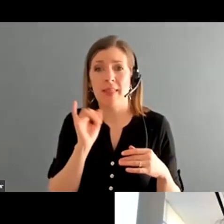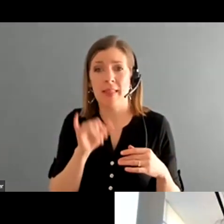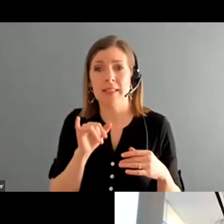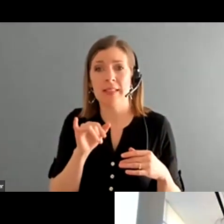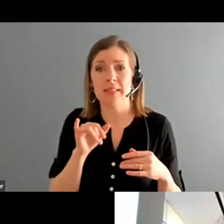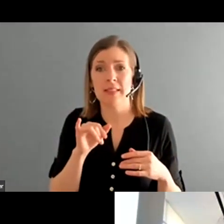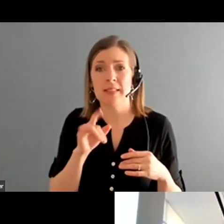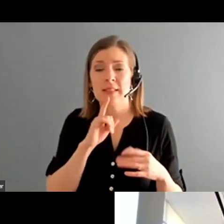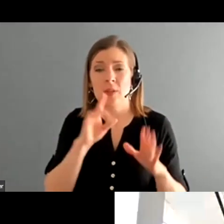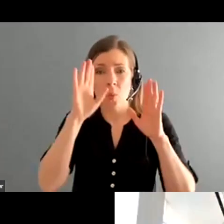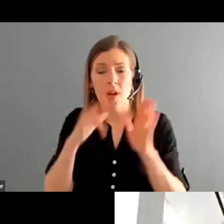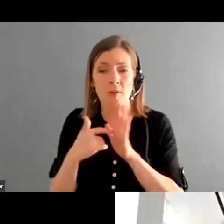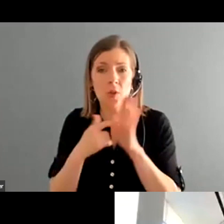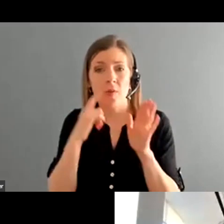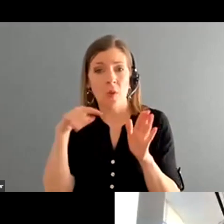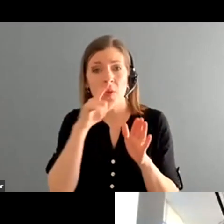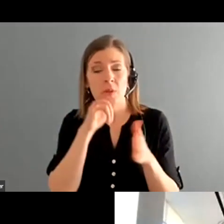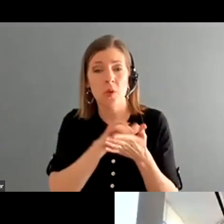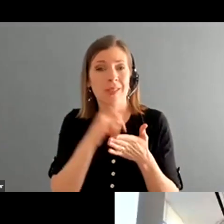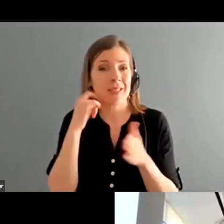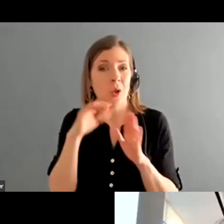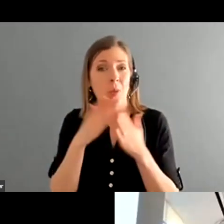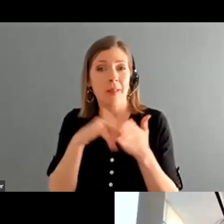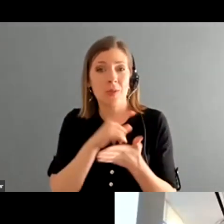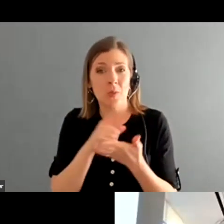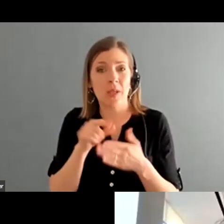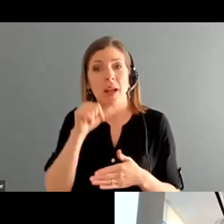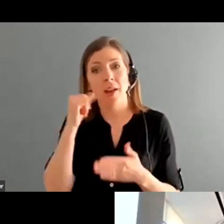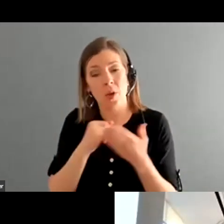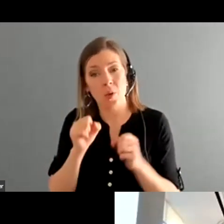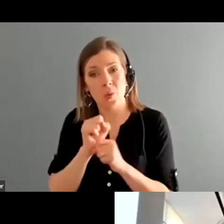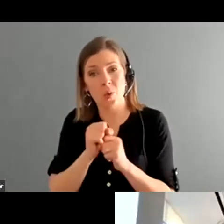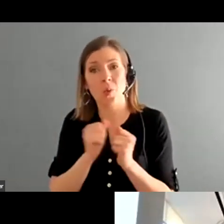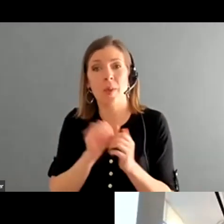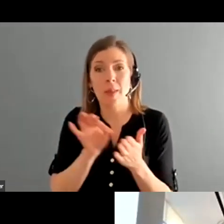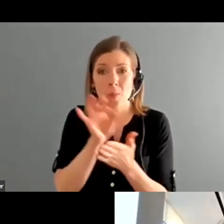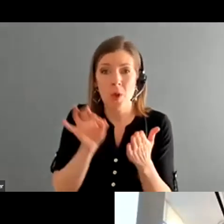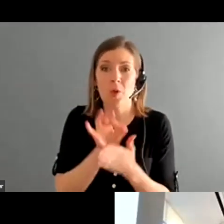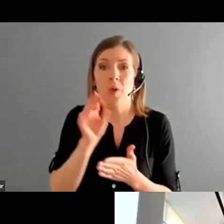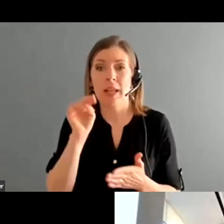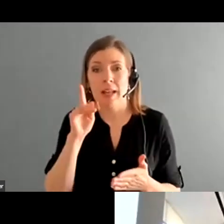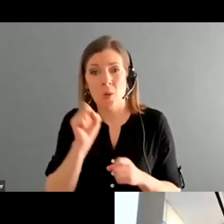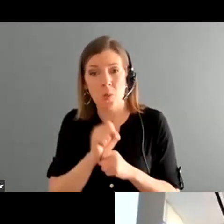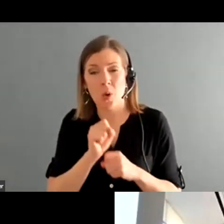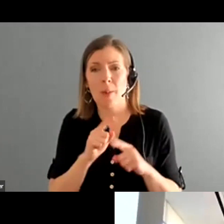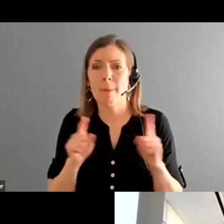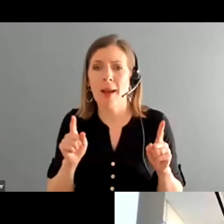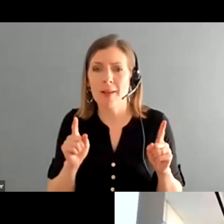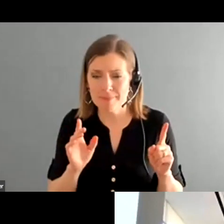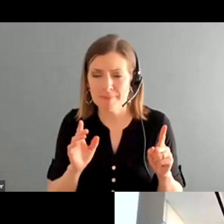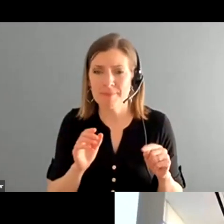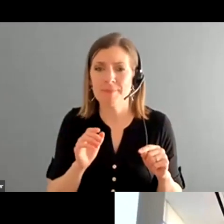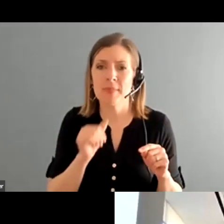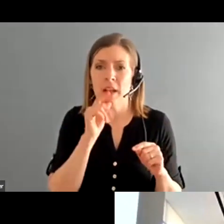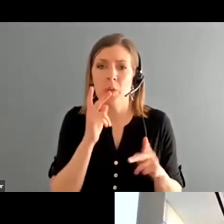Rosário, wonderful show for those in New York that just opened this week. Another artist working with embroidery and needlework. But I want, just not to keep